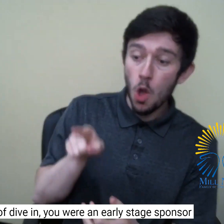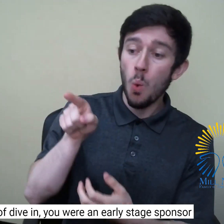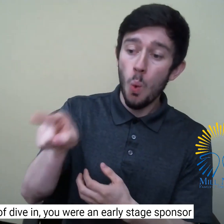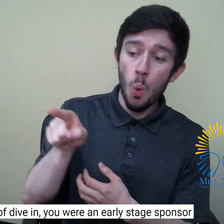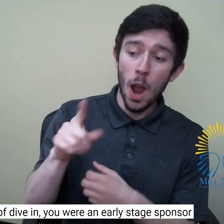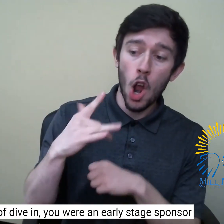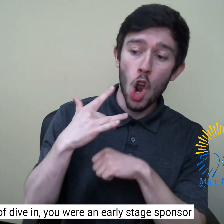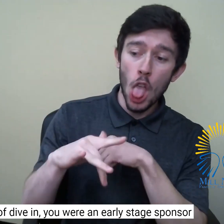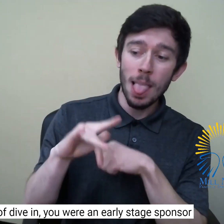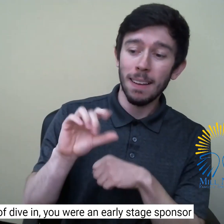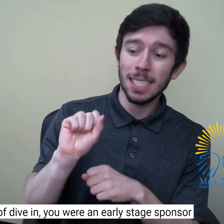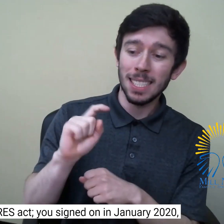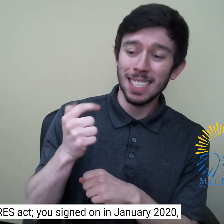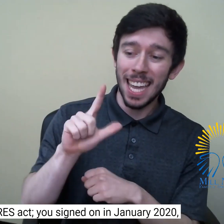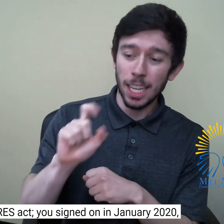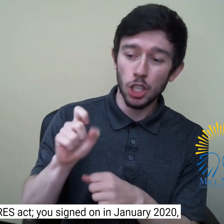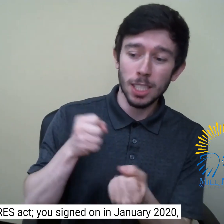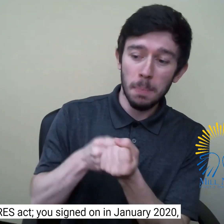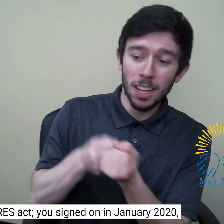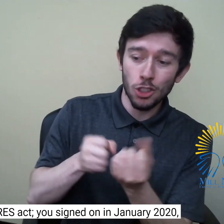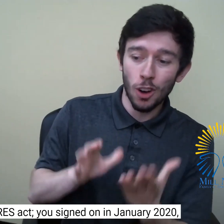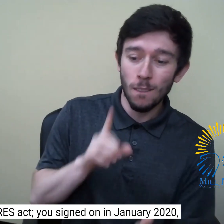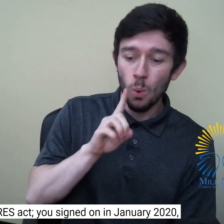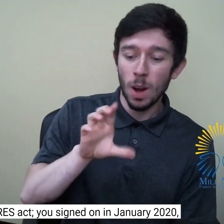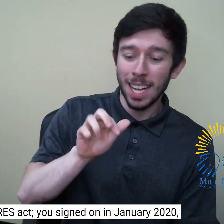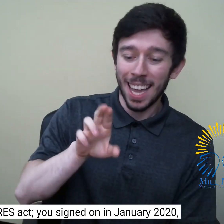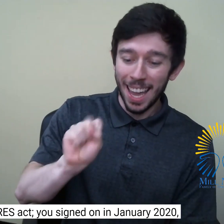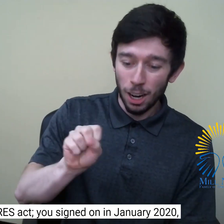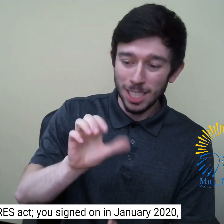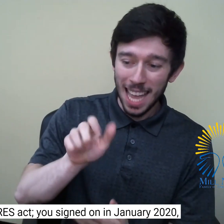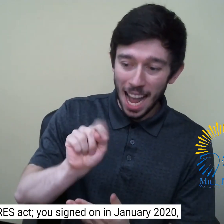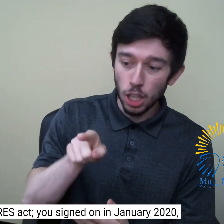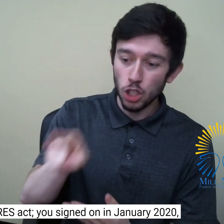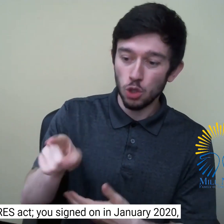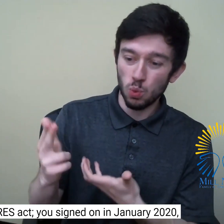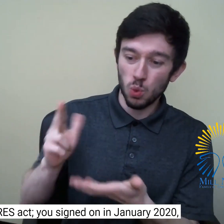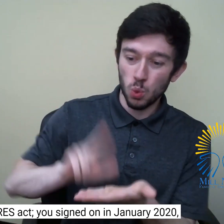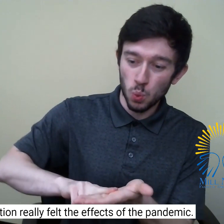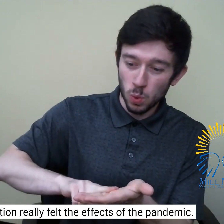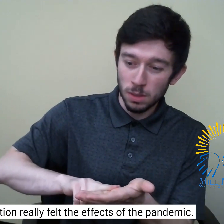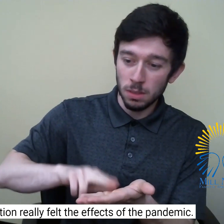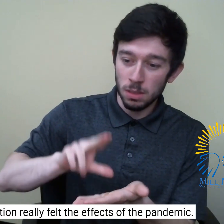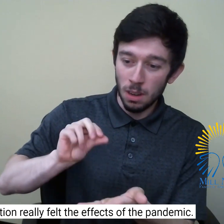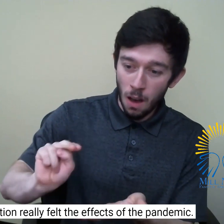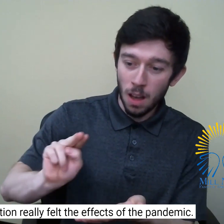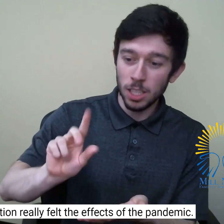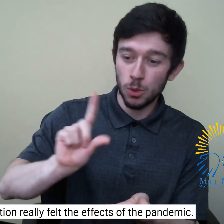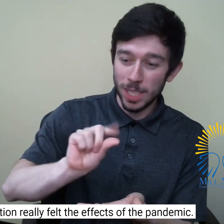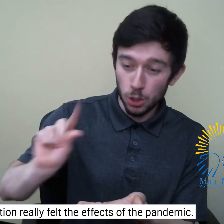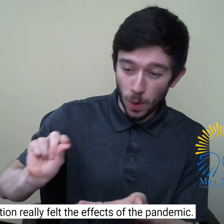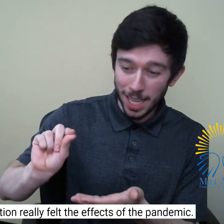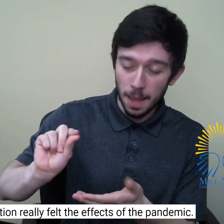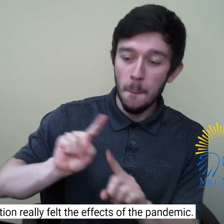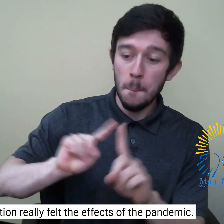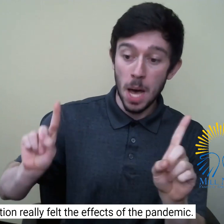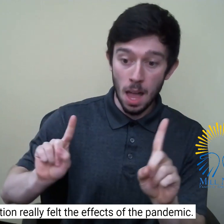early stage sponsor of the CARES Act. You signed on in January 2020 before the nation really felt the effects of the